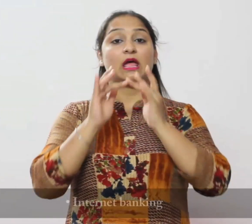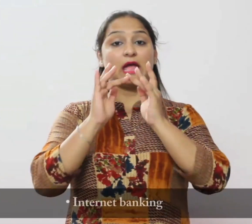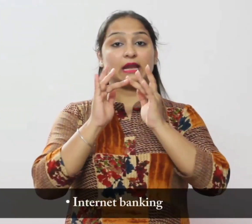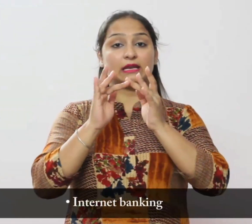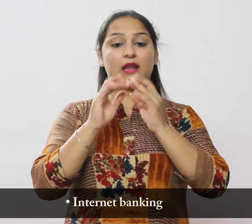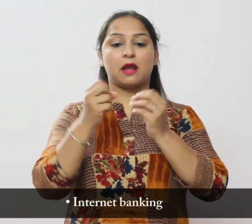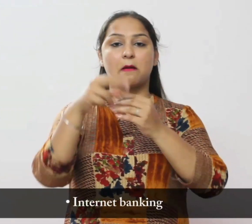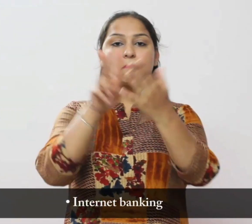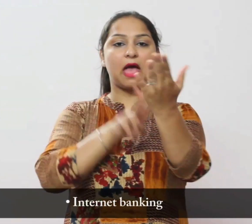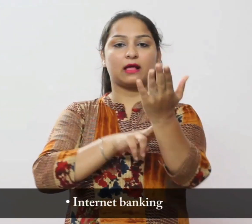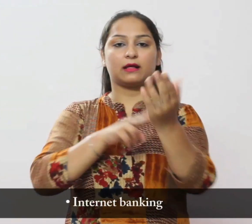internet banking,